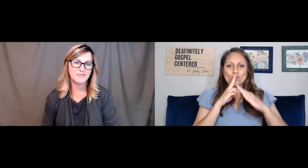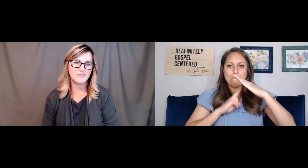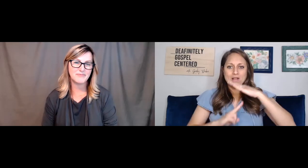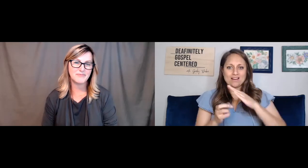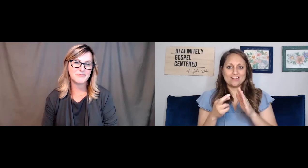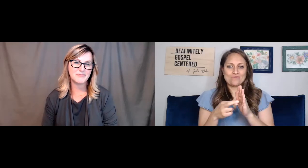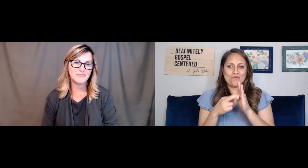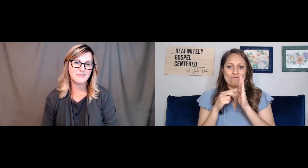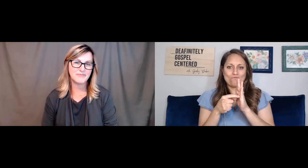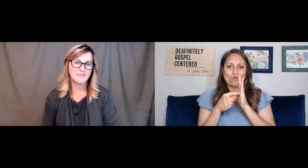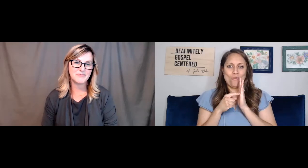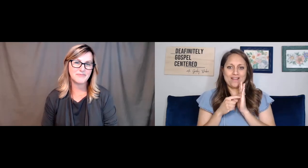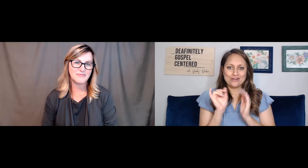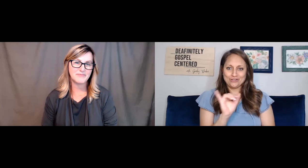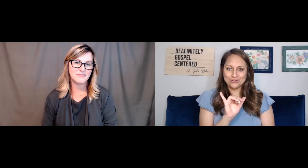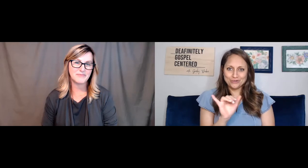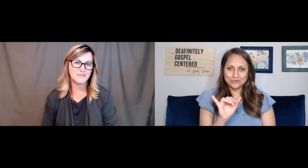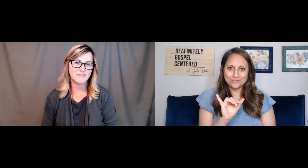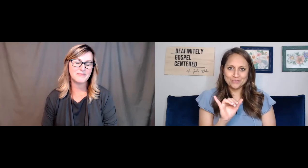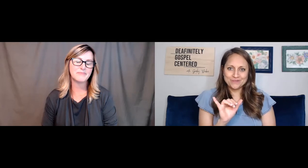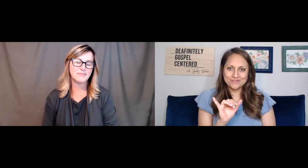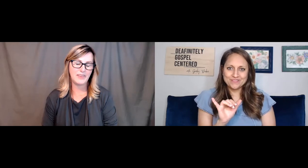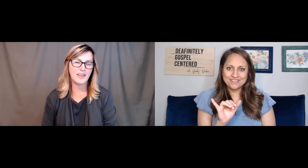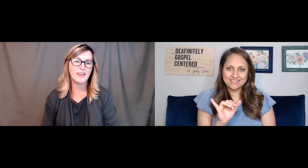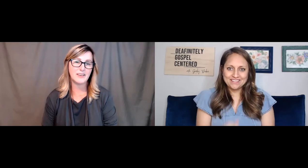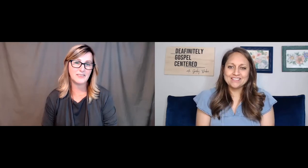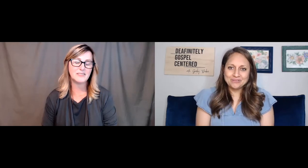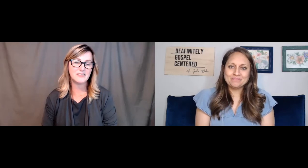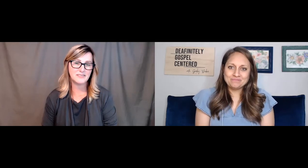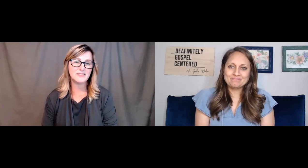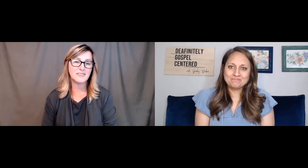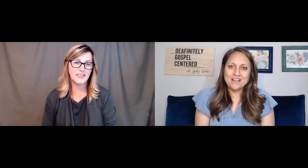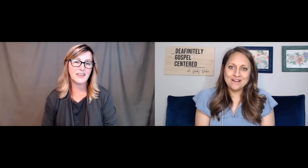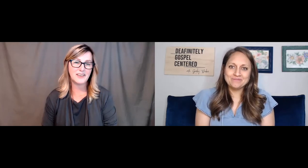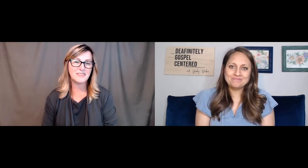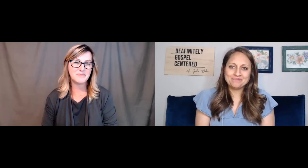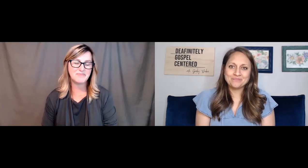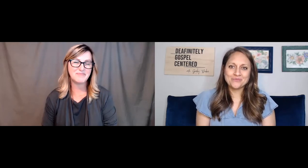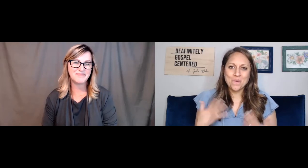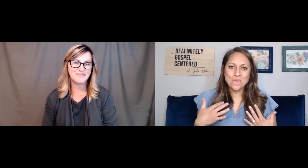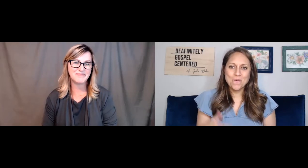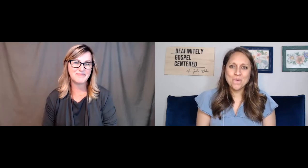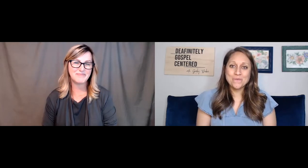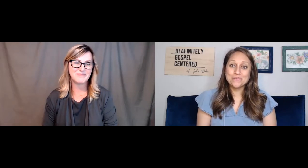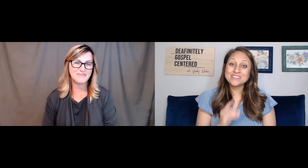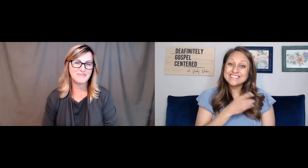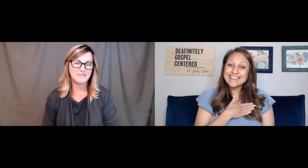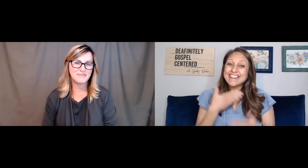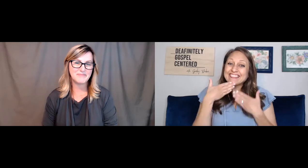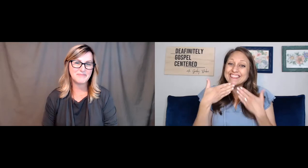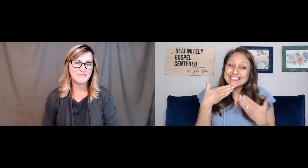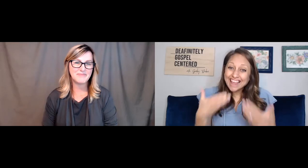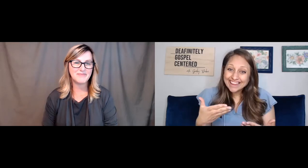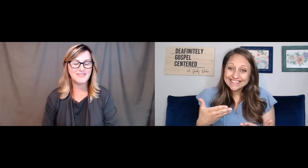understand. And I think, too, that humility is so required in this process. Yes. But thank you